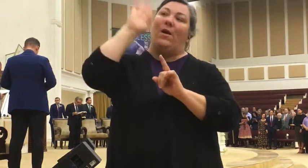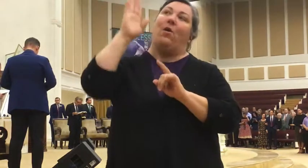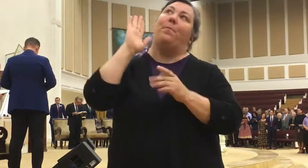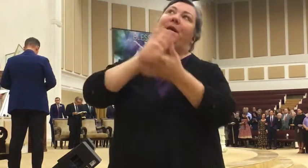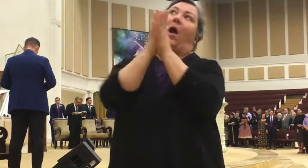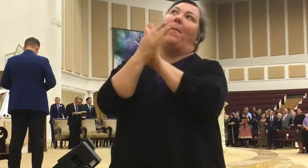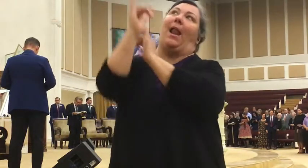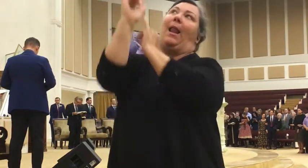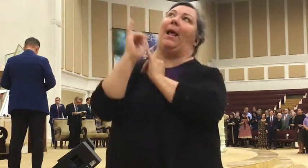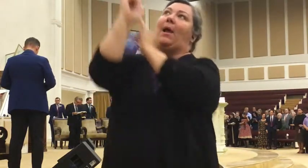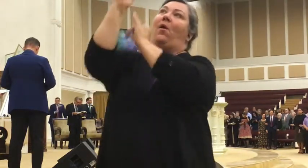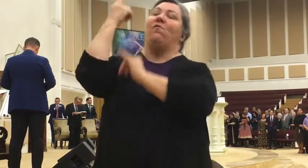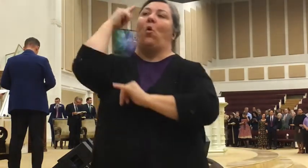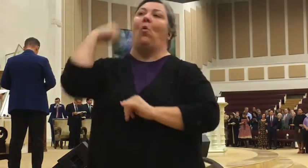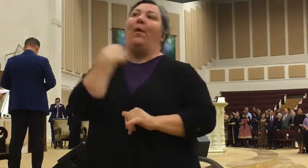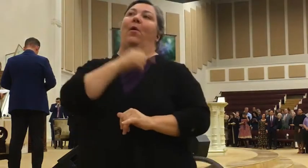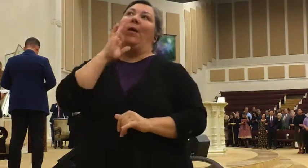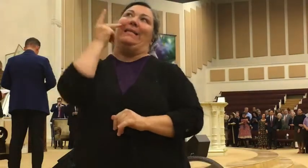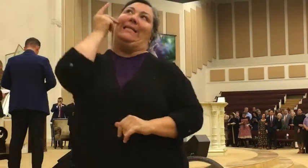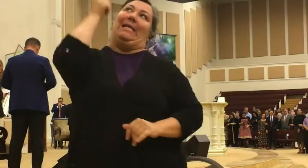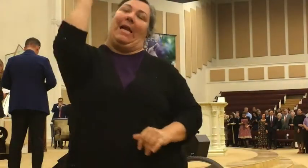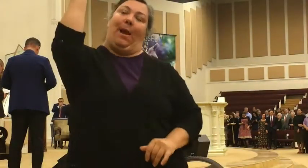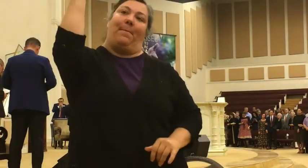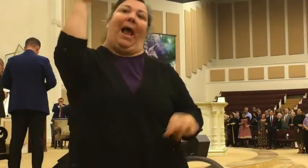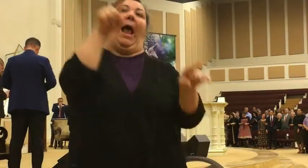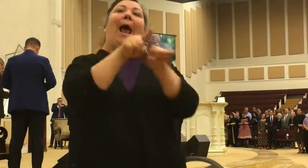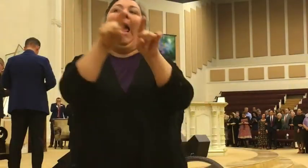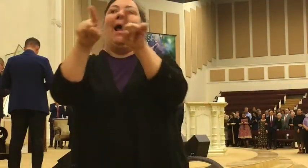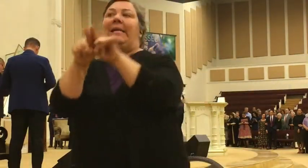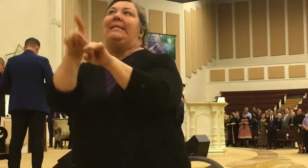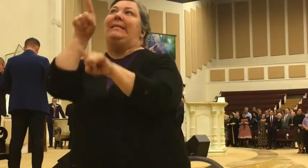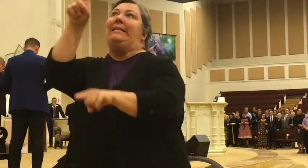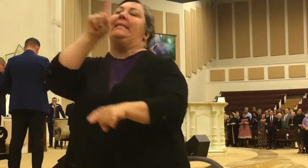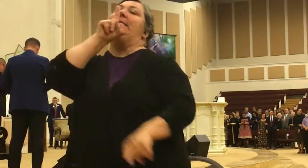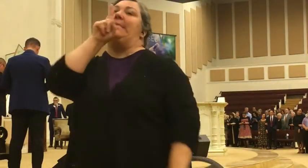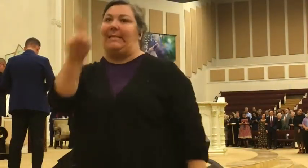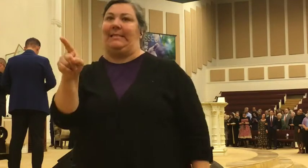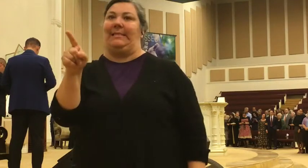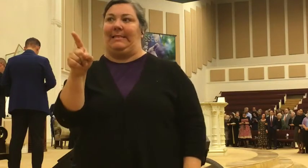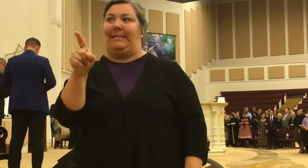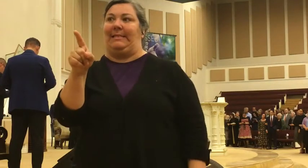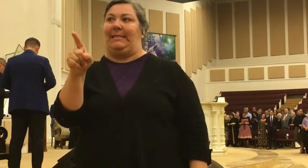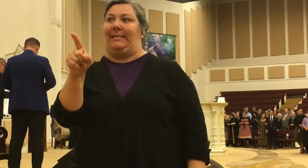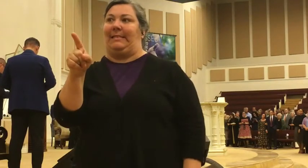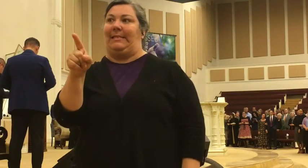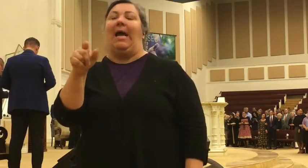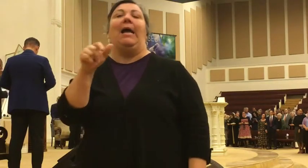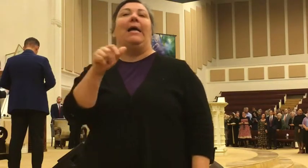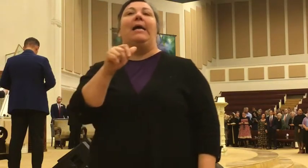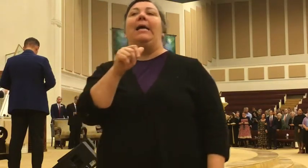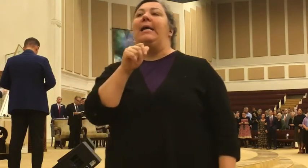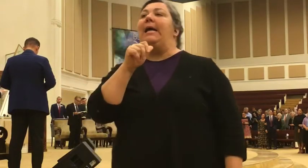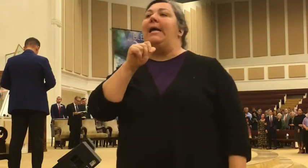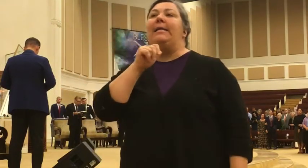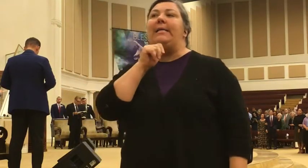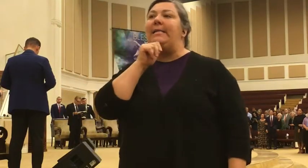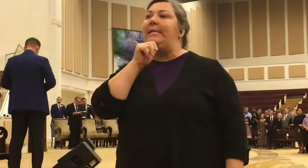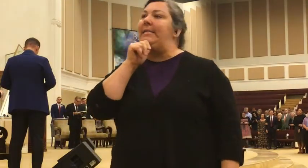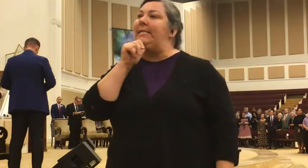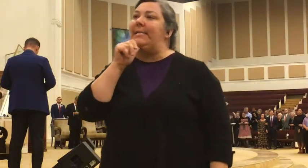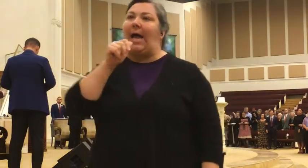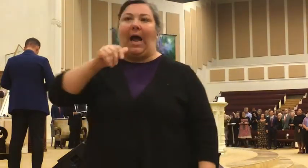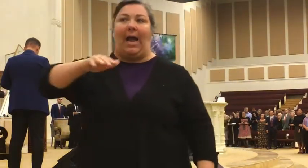him, for we shall see him as he is. It doth not yet